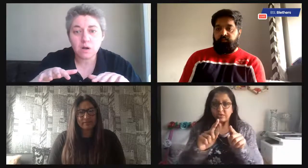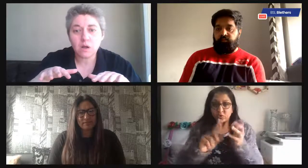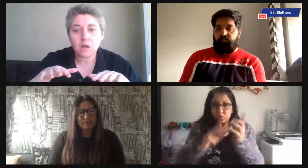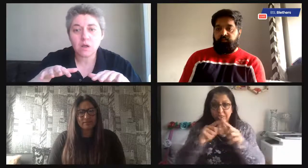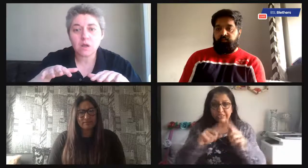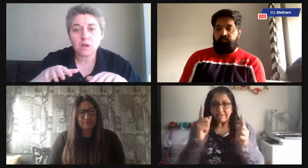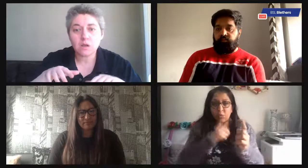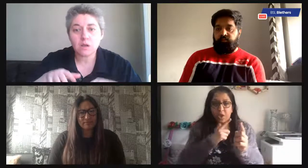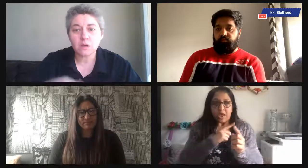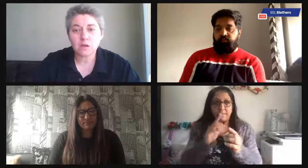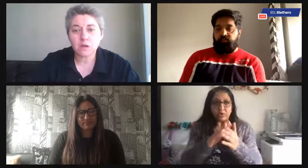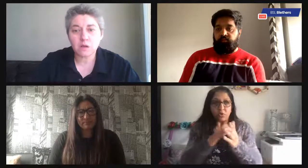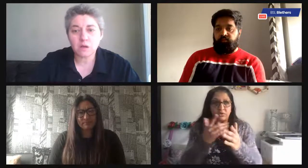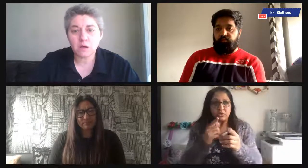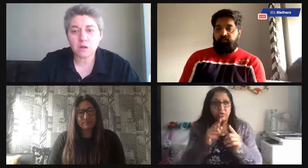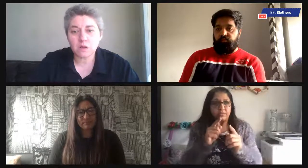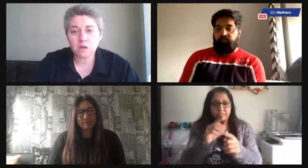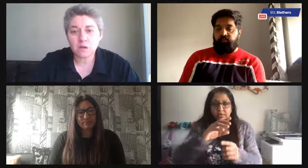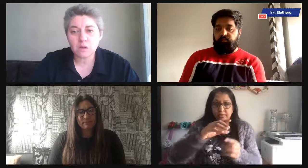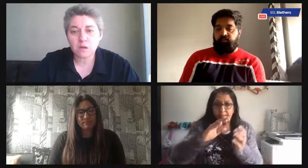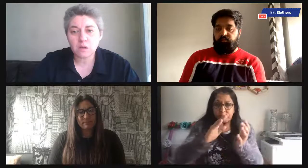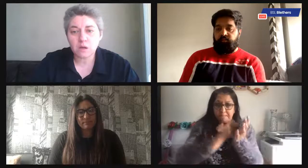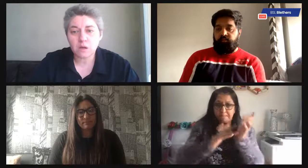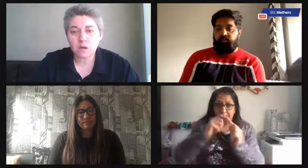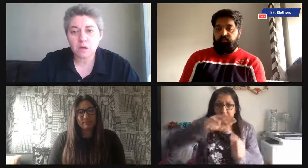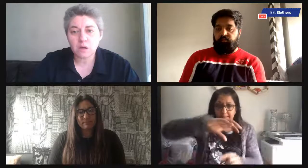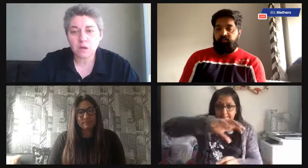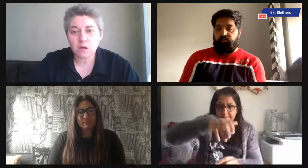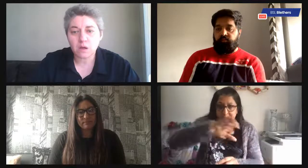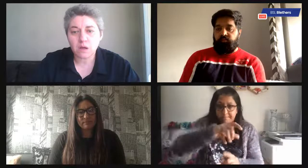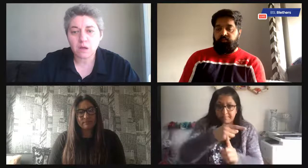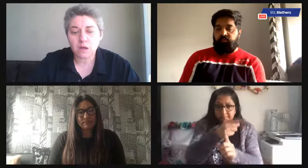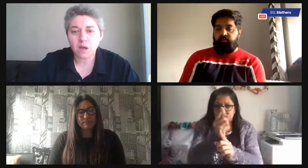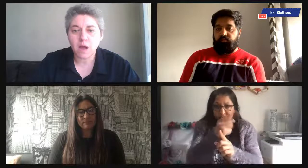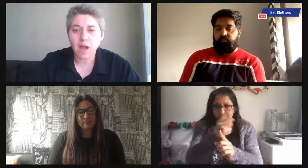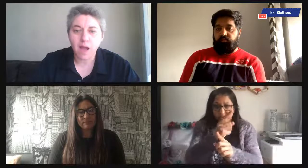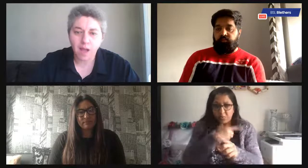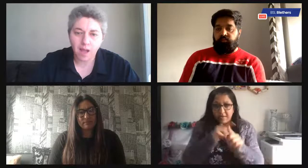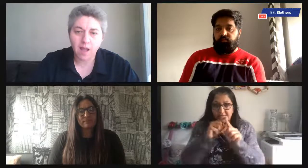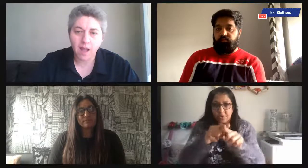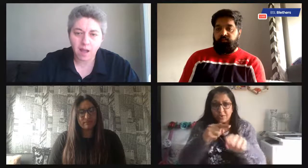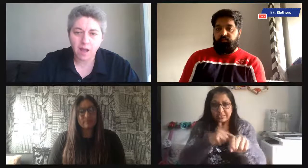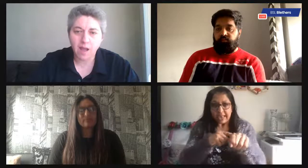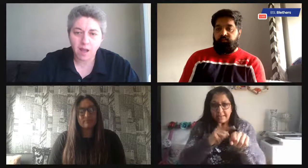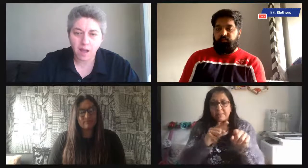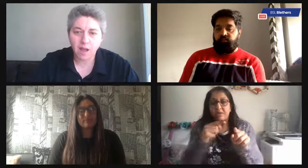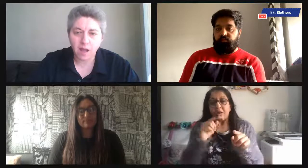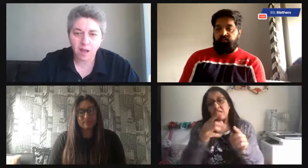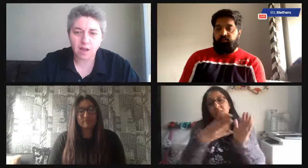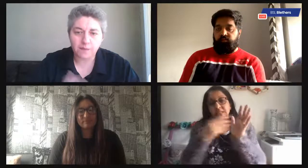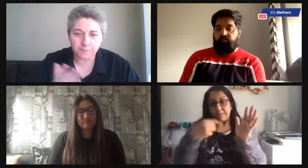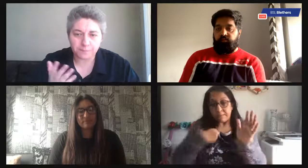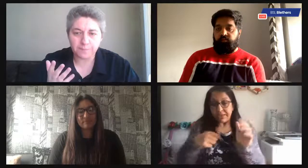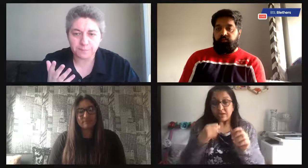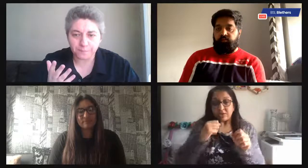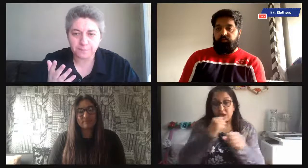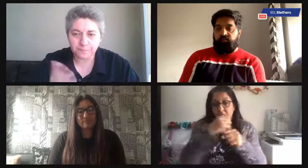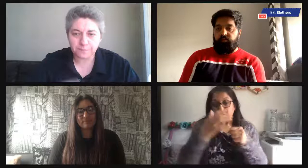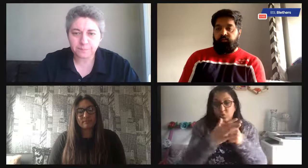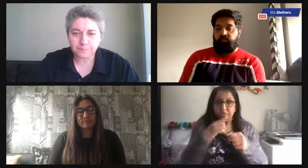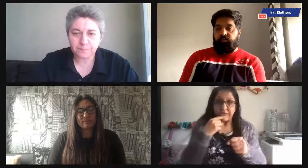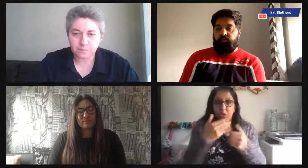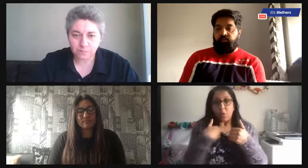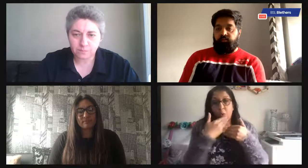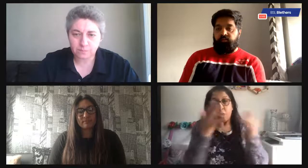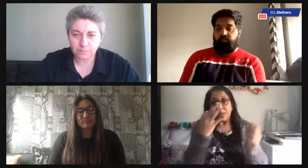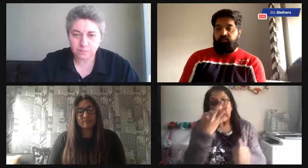It's the UK has different time zones because the way the globe is, as I said, we follow the times of